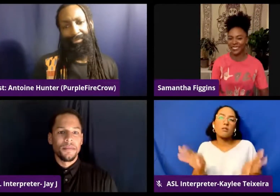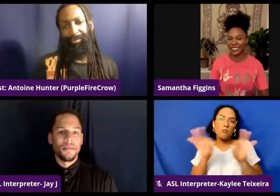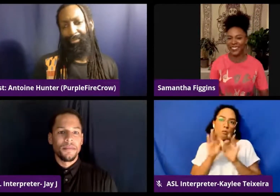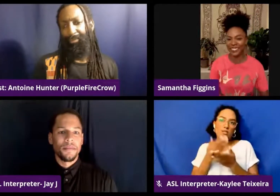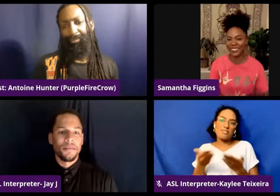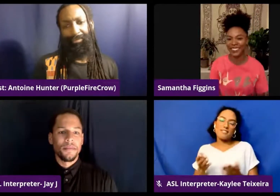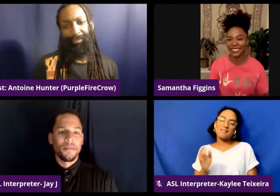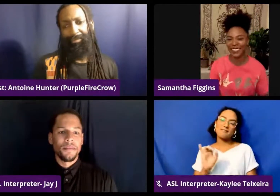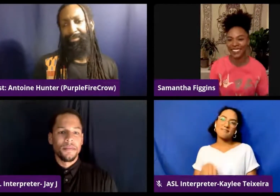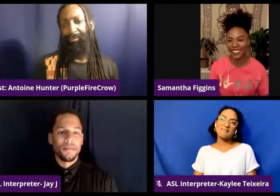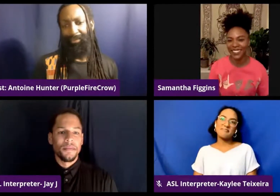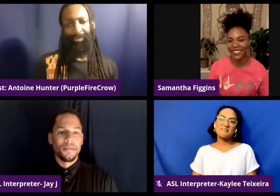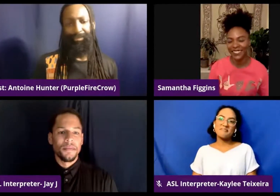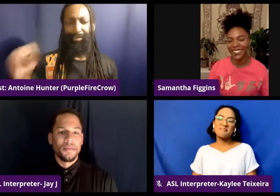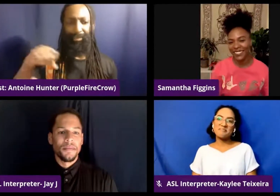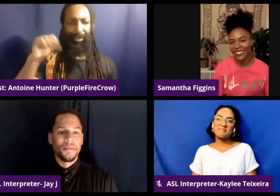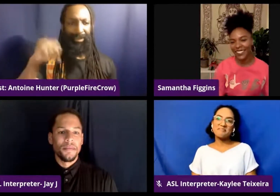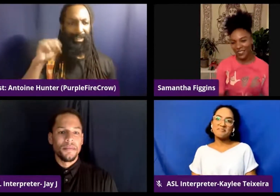So.